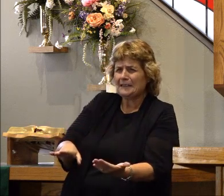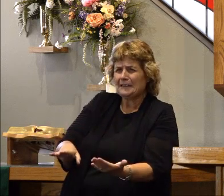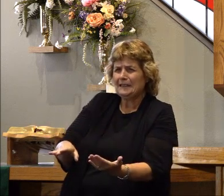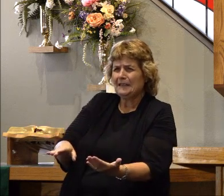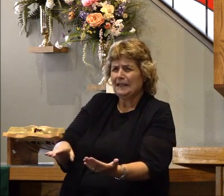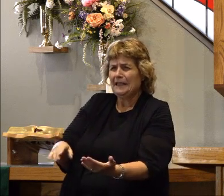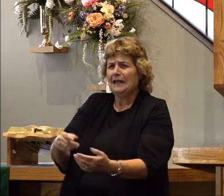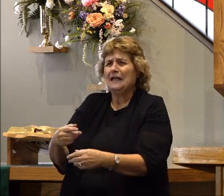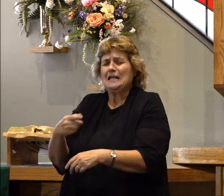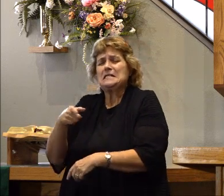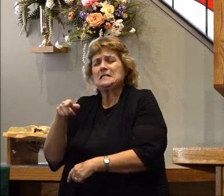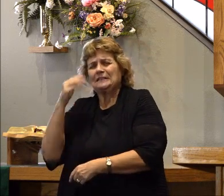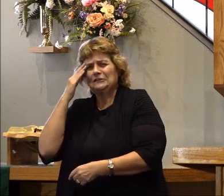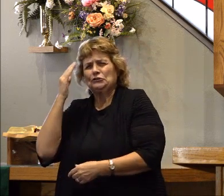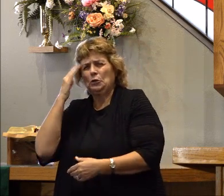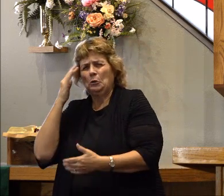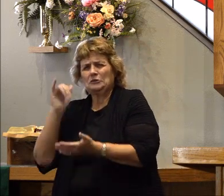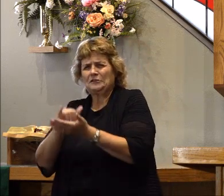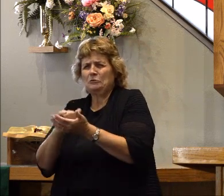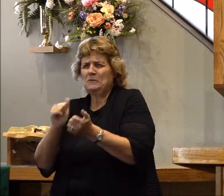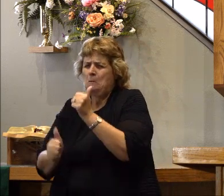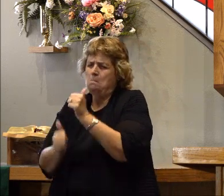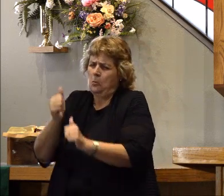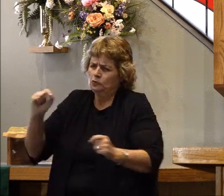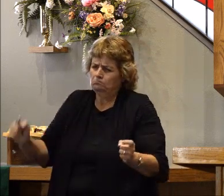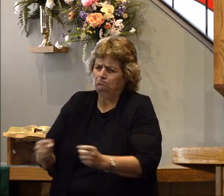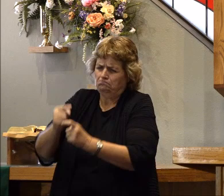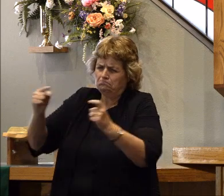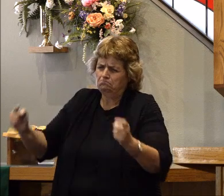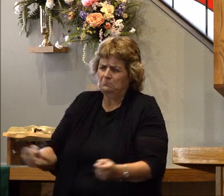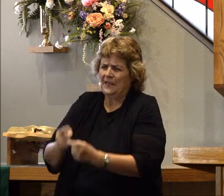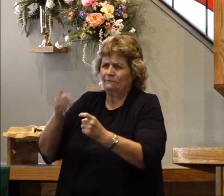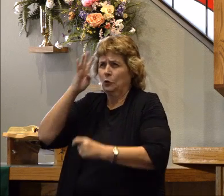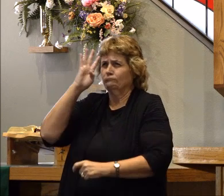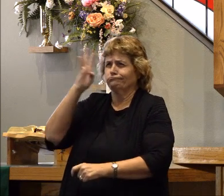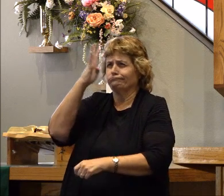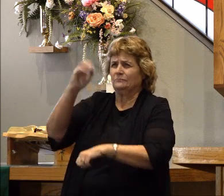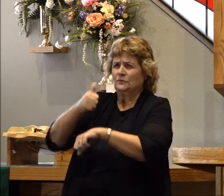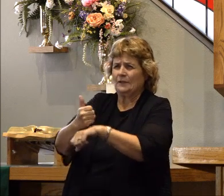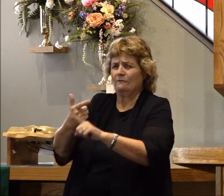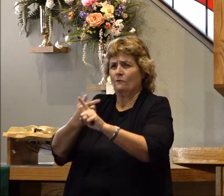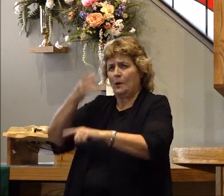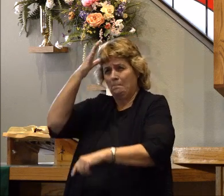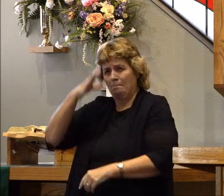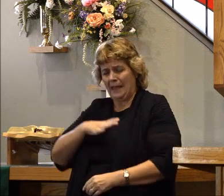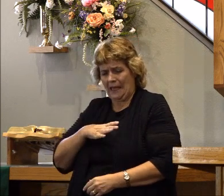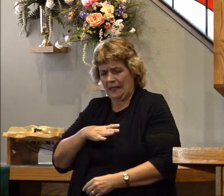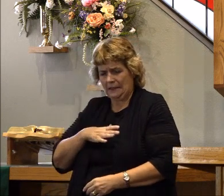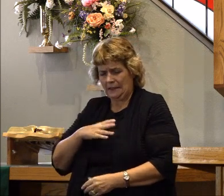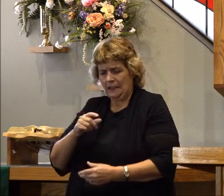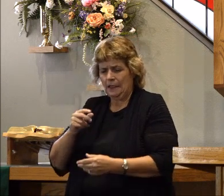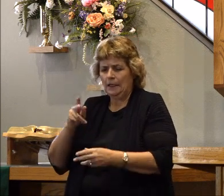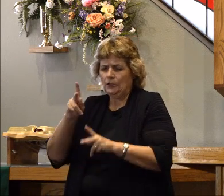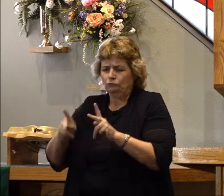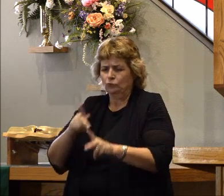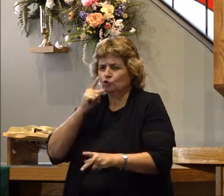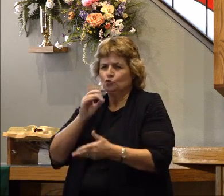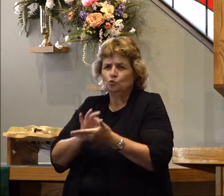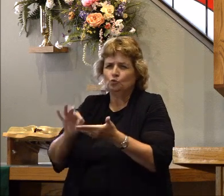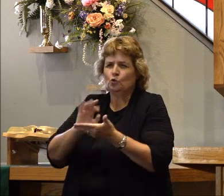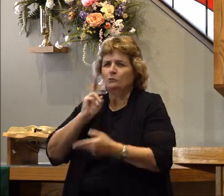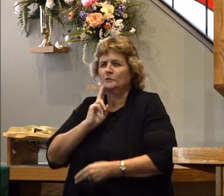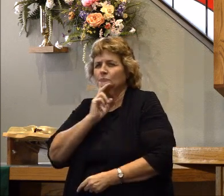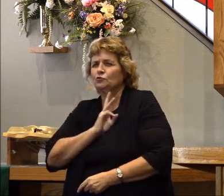excruciating ways ever devised by man. The writer of Hebrews tells us that with this